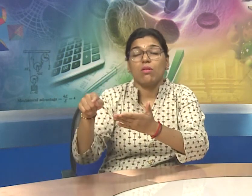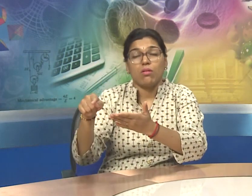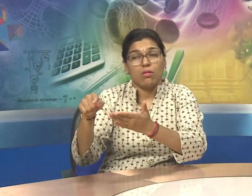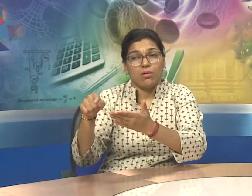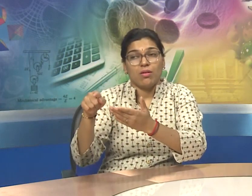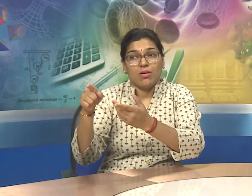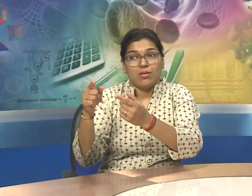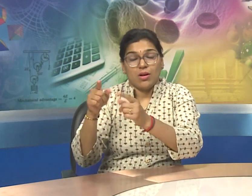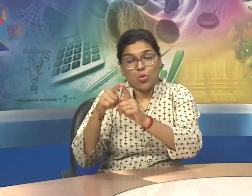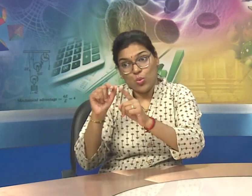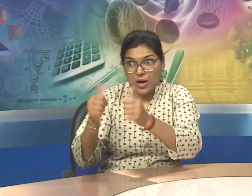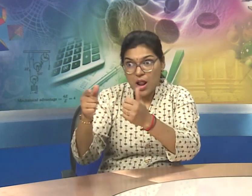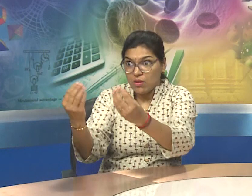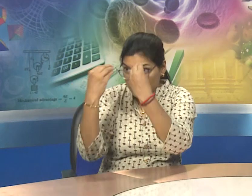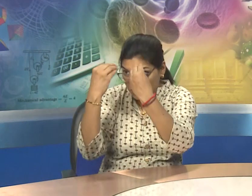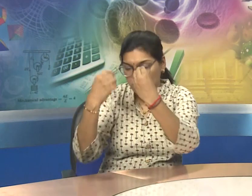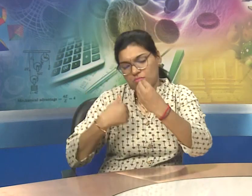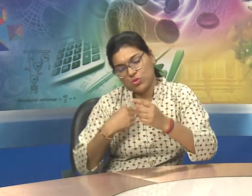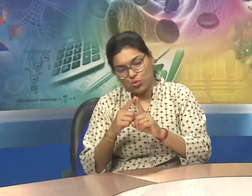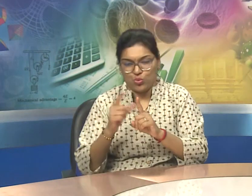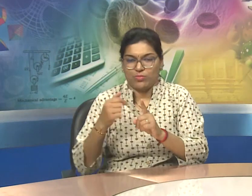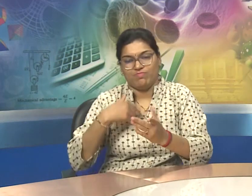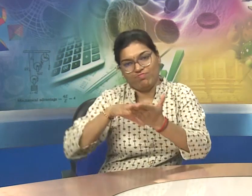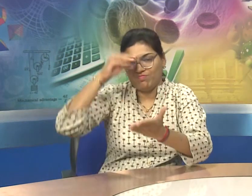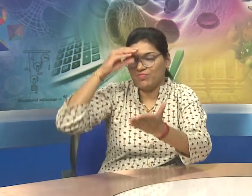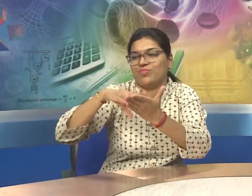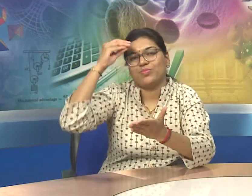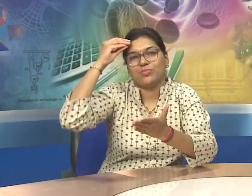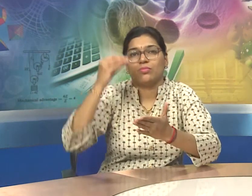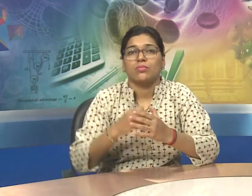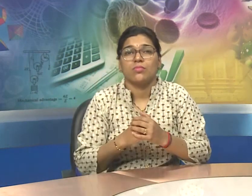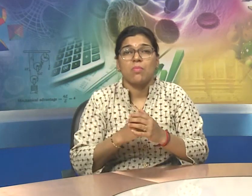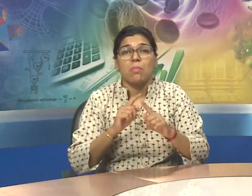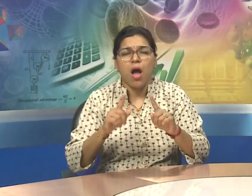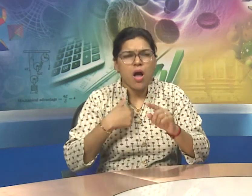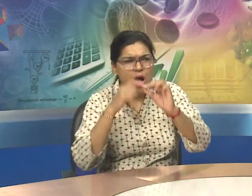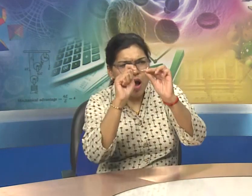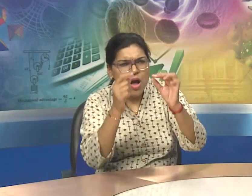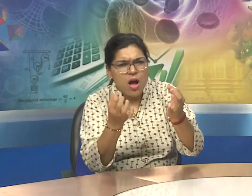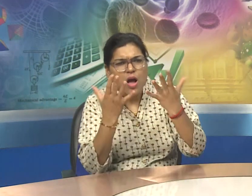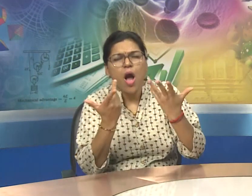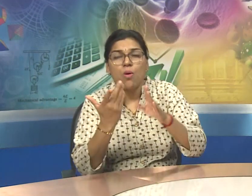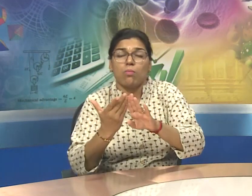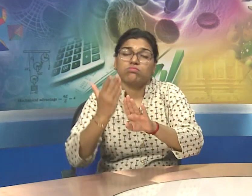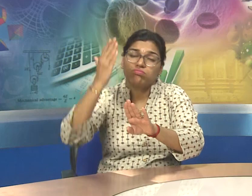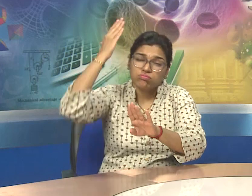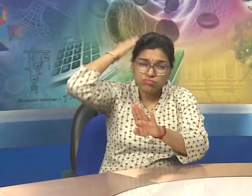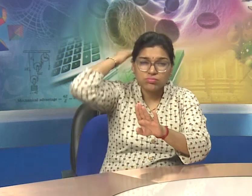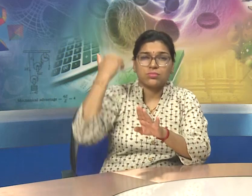help, whispered the boy. I will learn if you teach me, Master